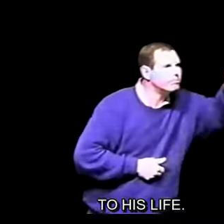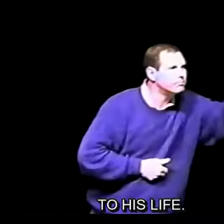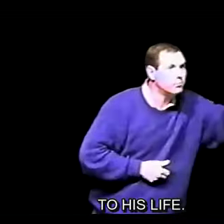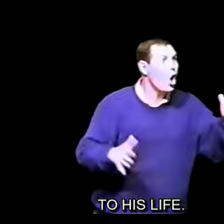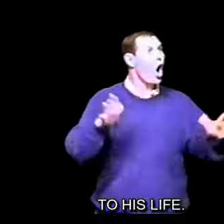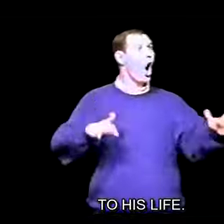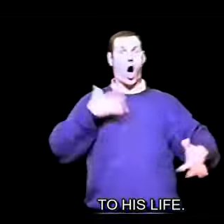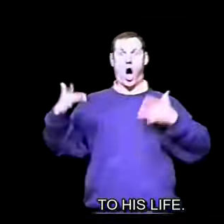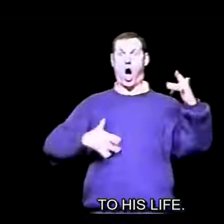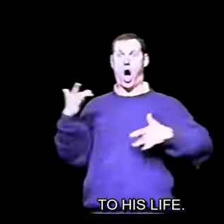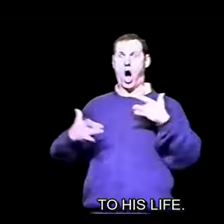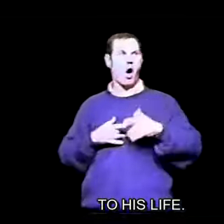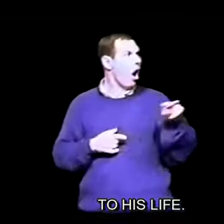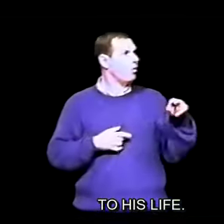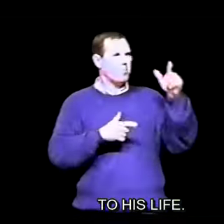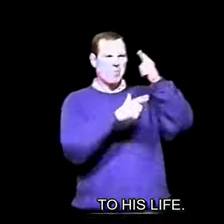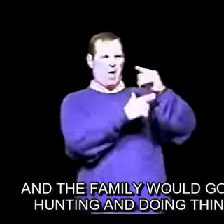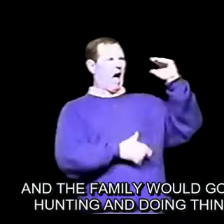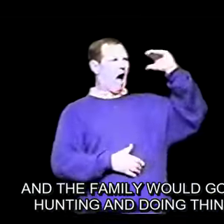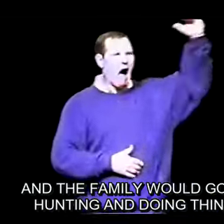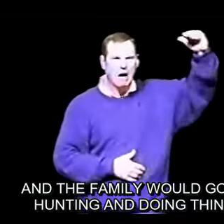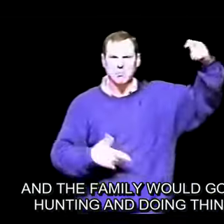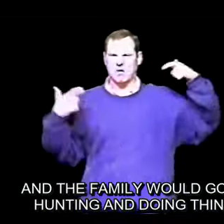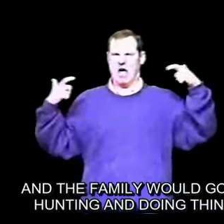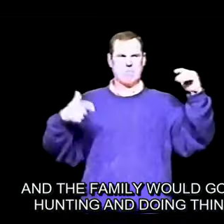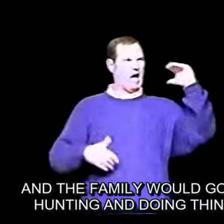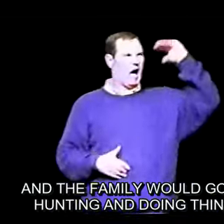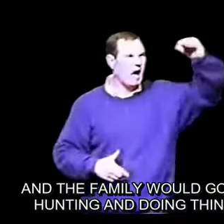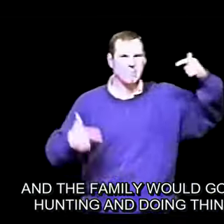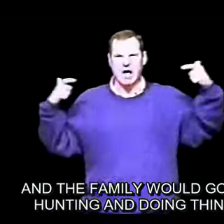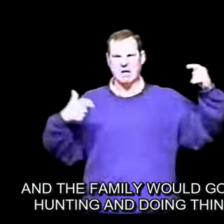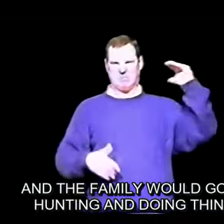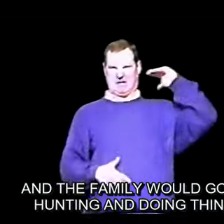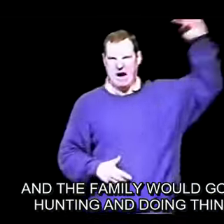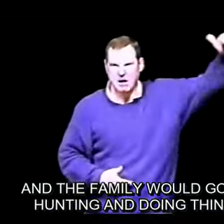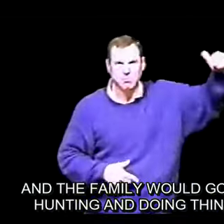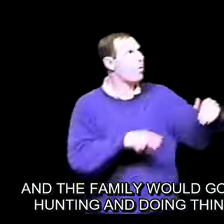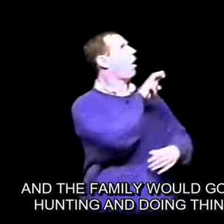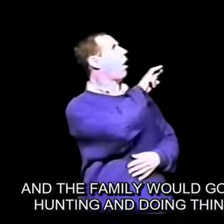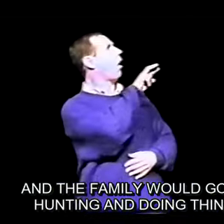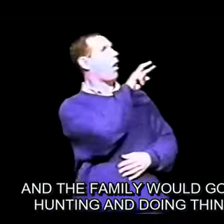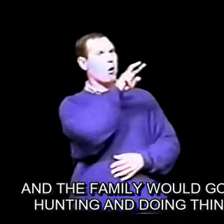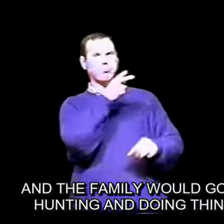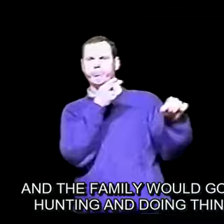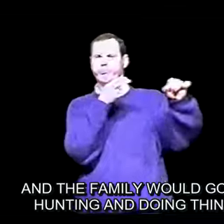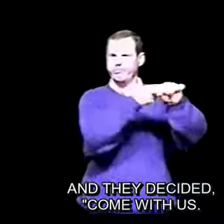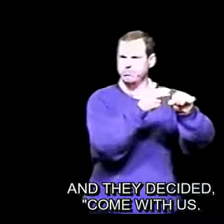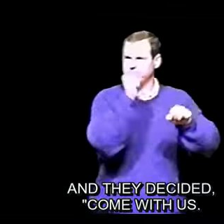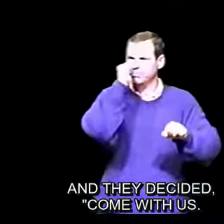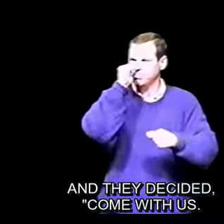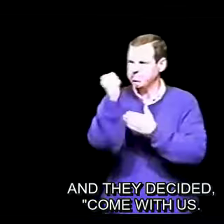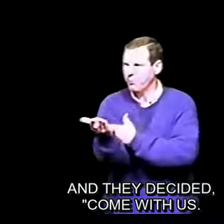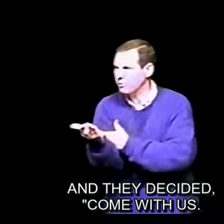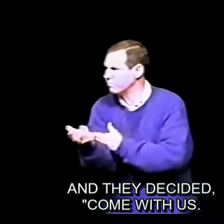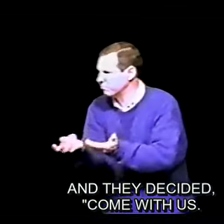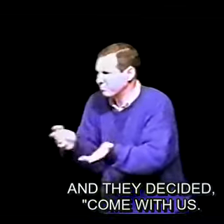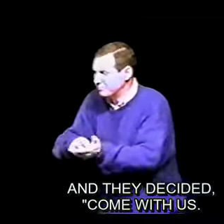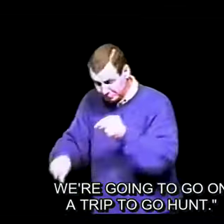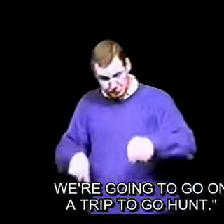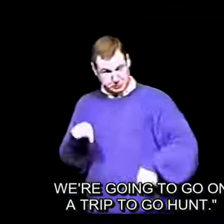his life. And the family would go out hunting and doing things, and they decided, come with us, we're going to go